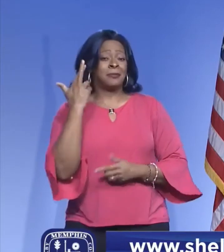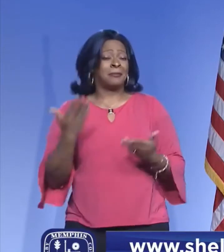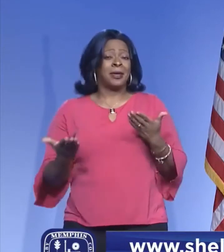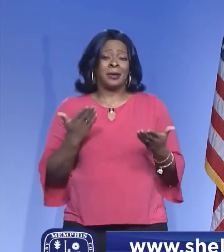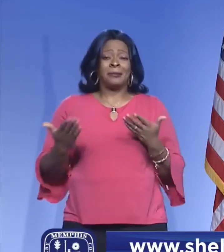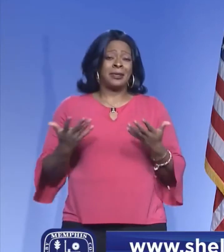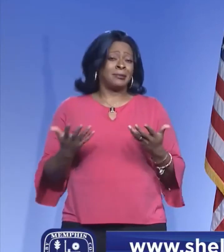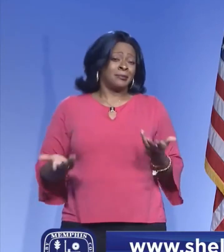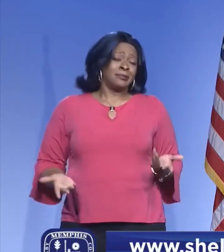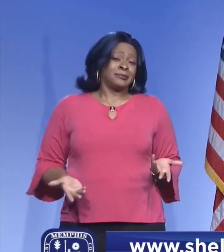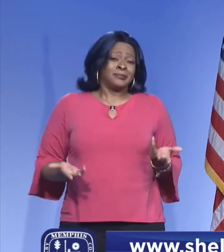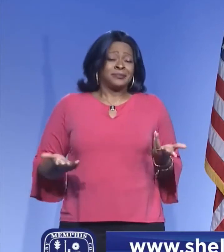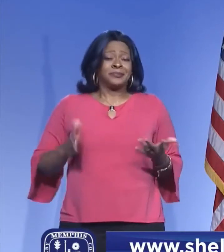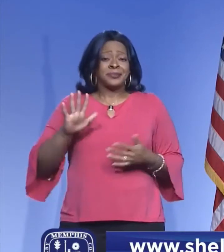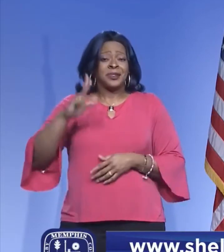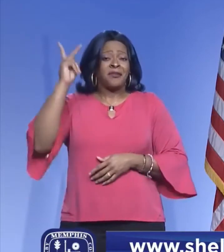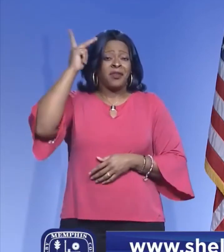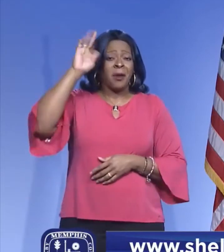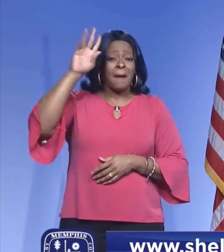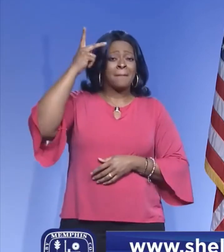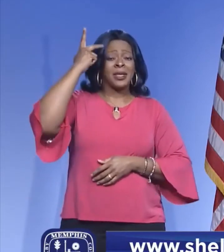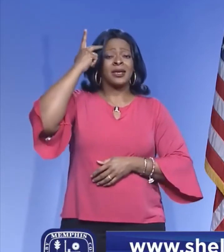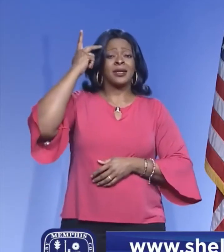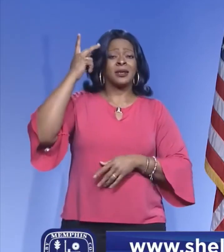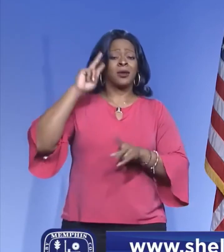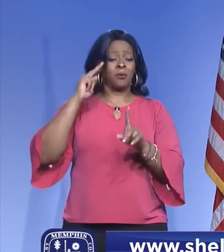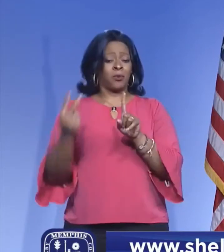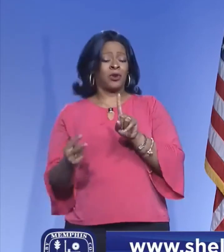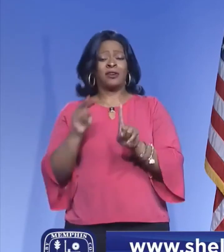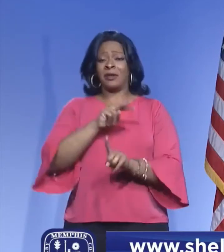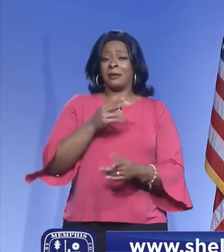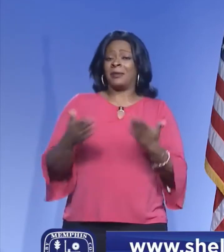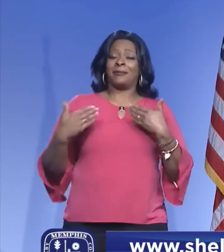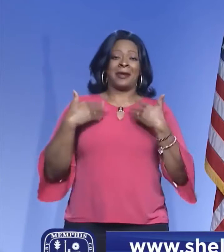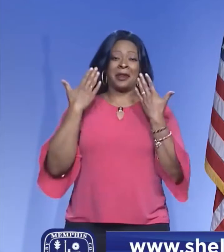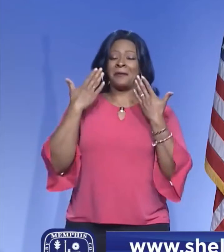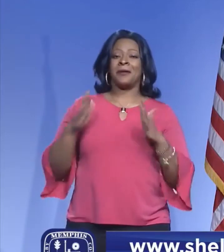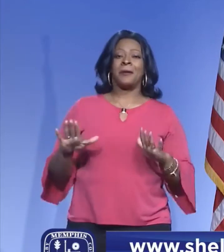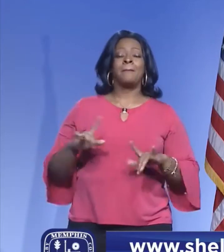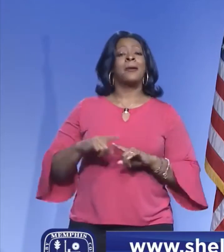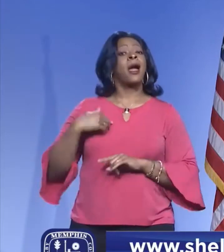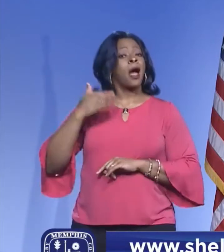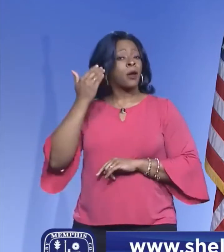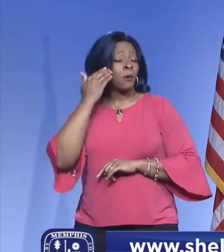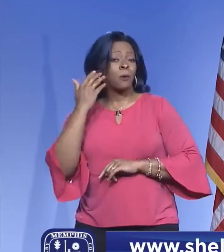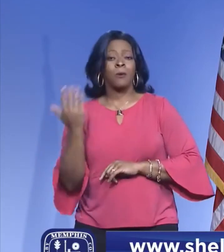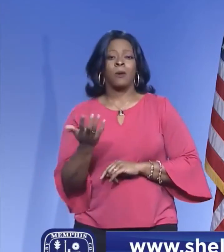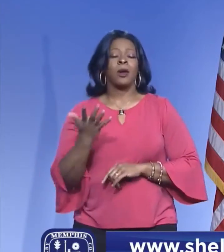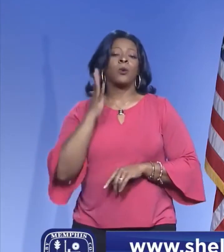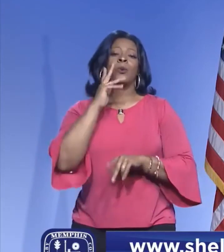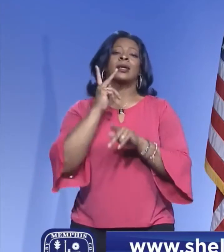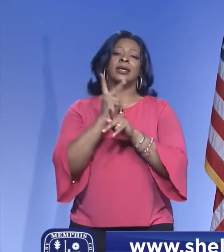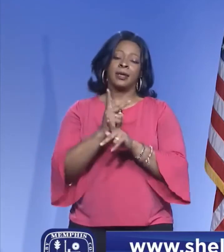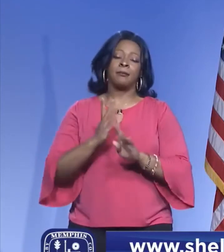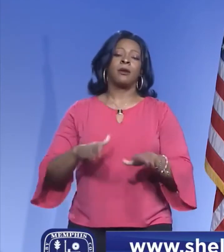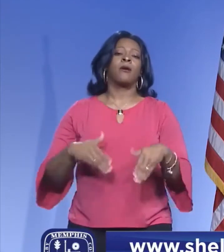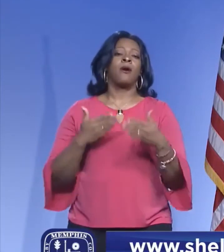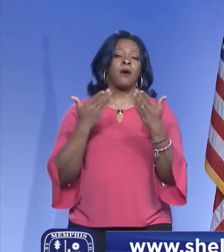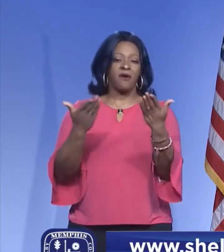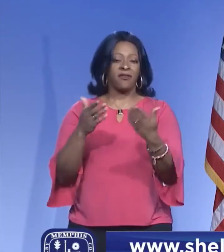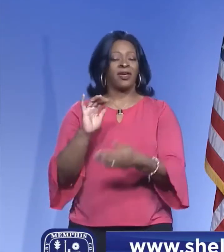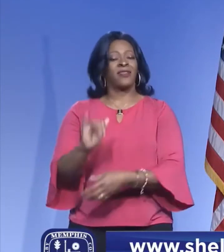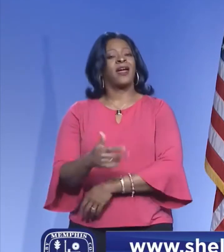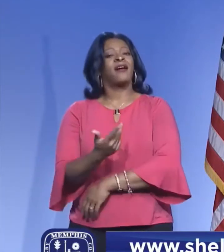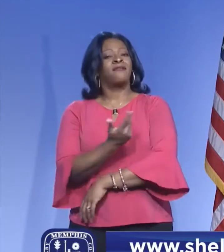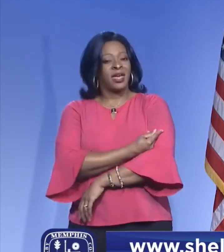certain philosophical or political worldview. I don't know. What I do know is that we will keep offering the